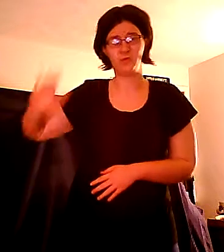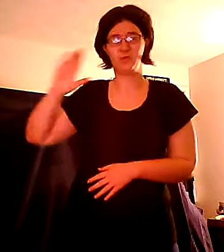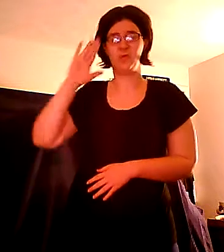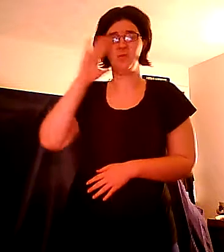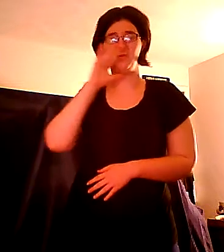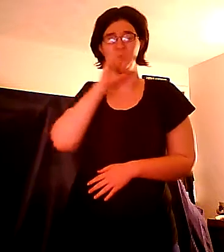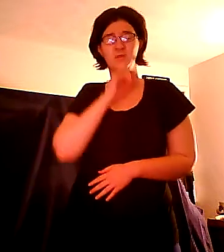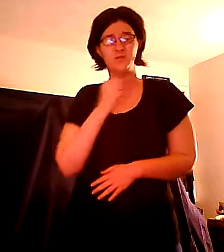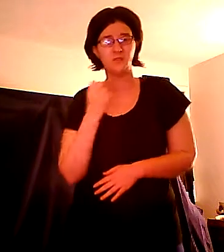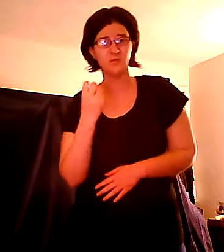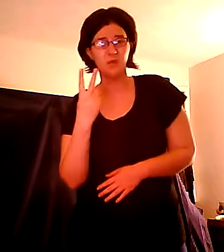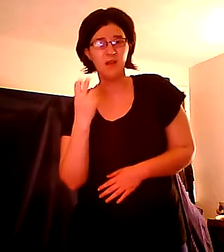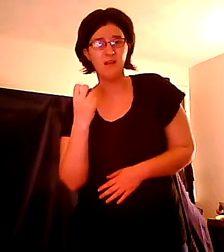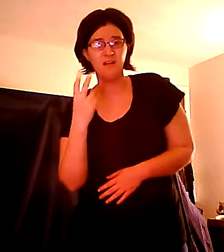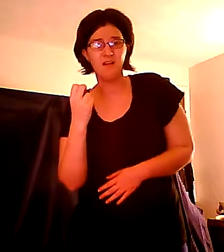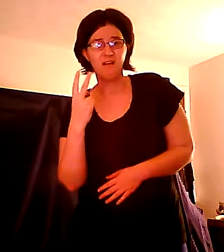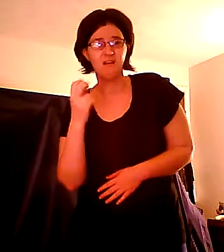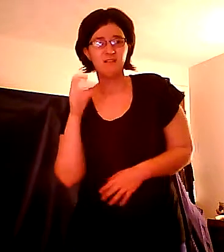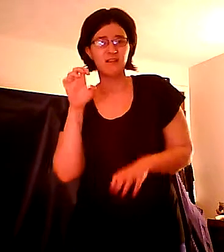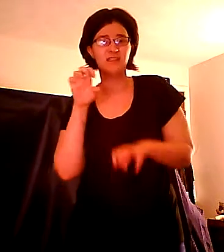your husband just passed by.